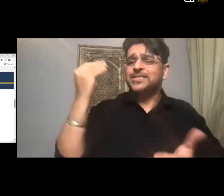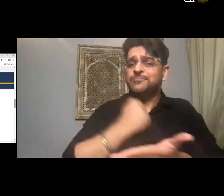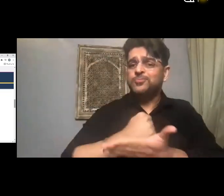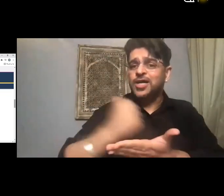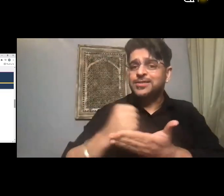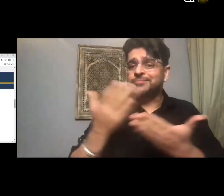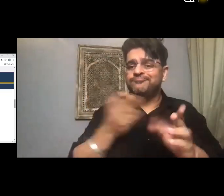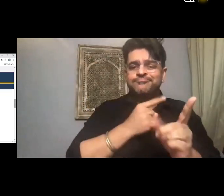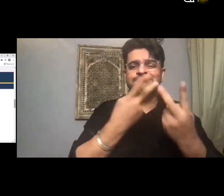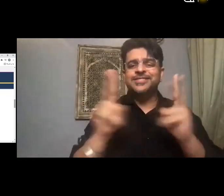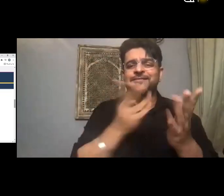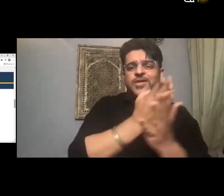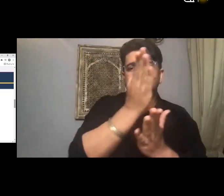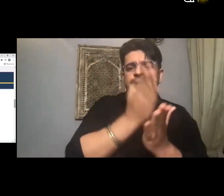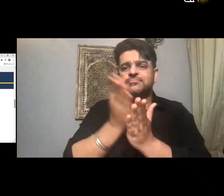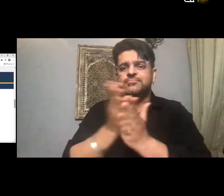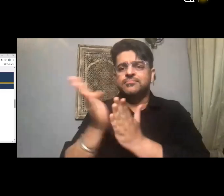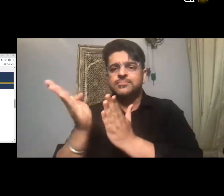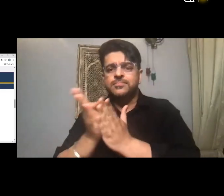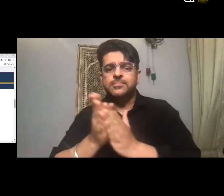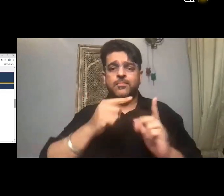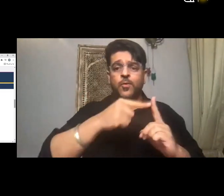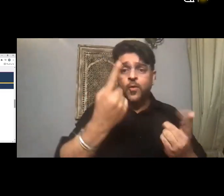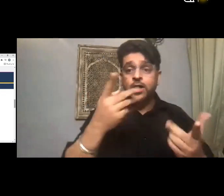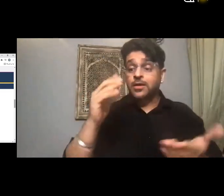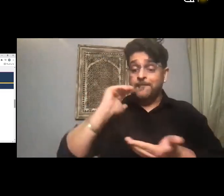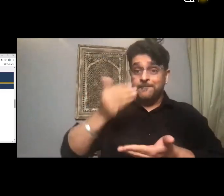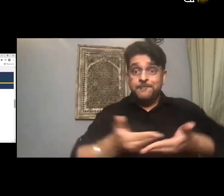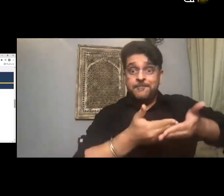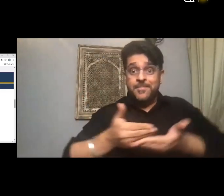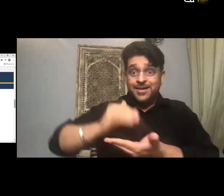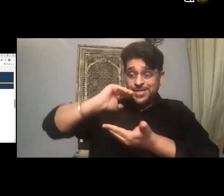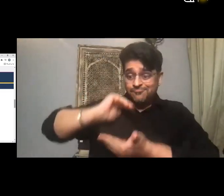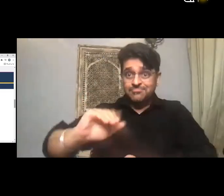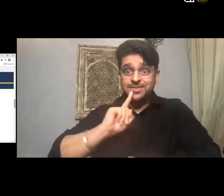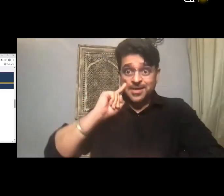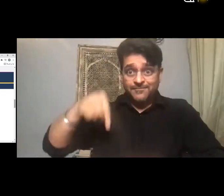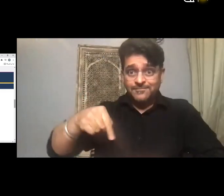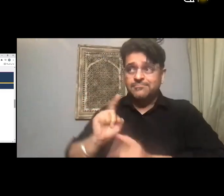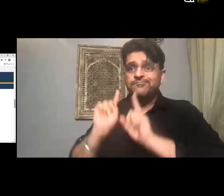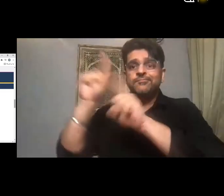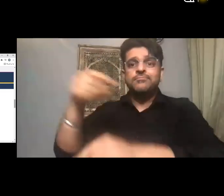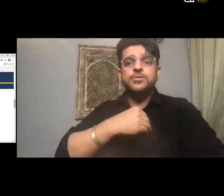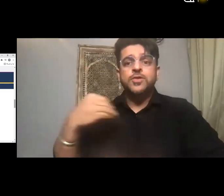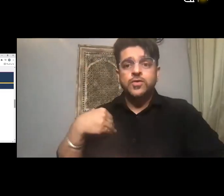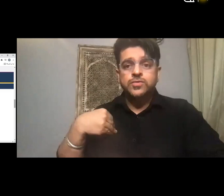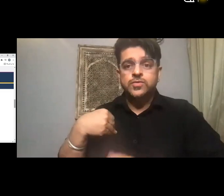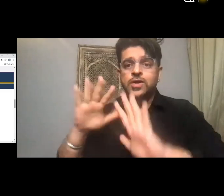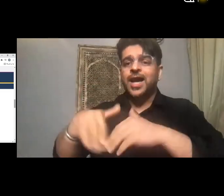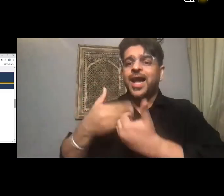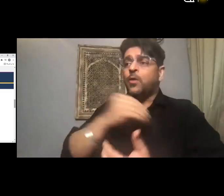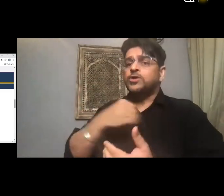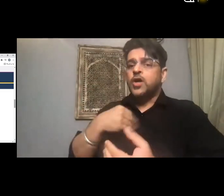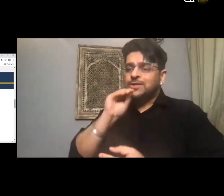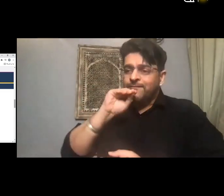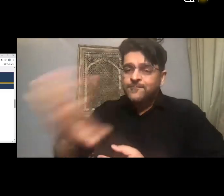We'll be focusing on the best practices. What are the different best practices that are available? If a baby is born deaf, if